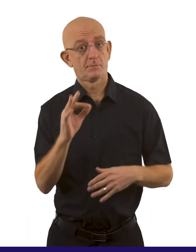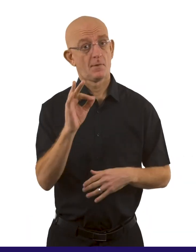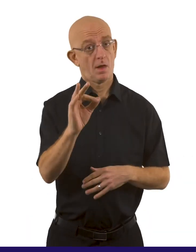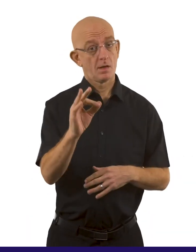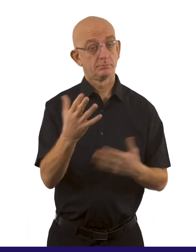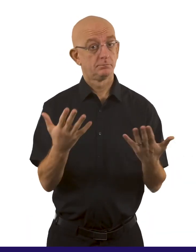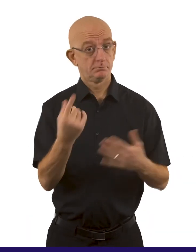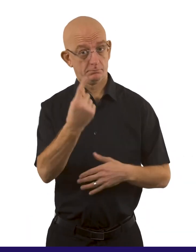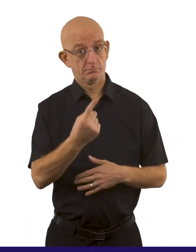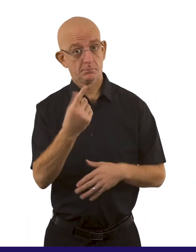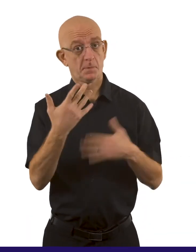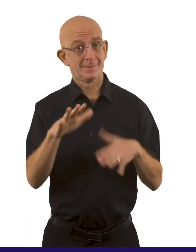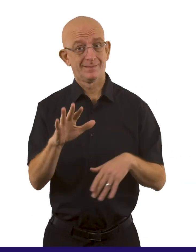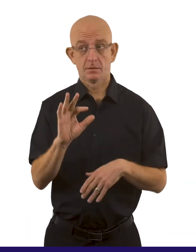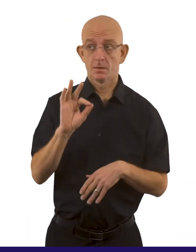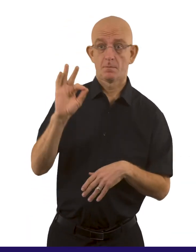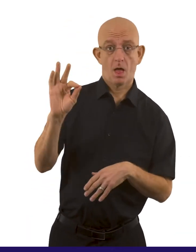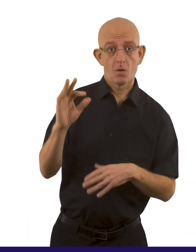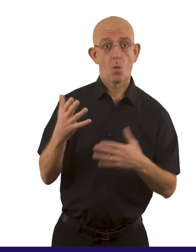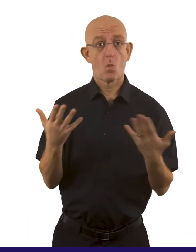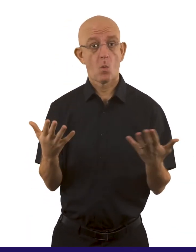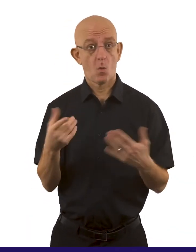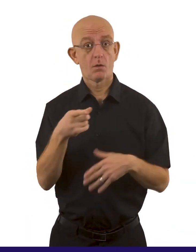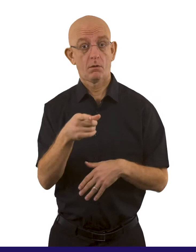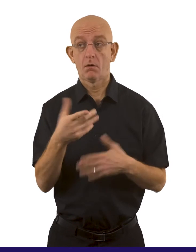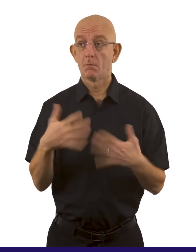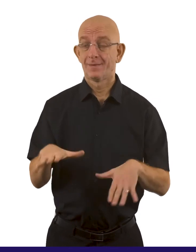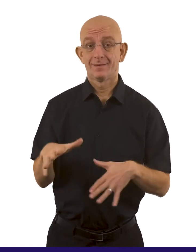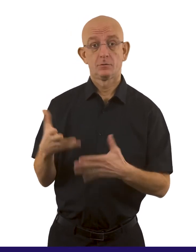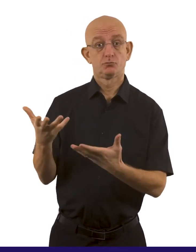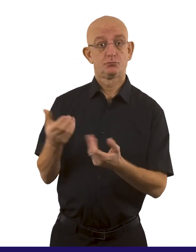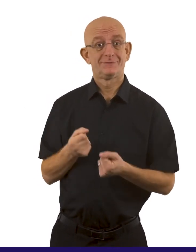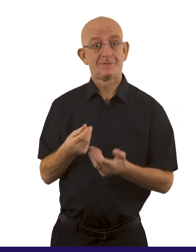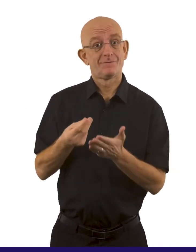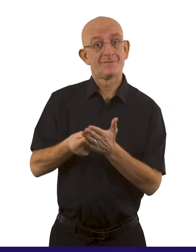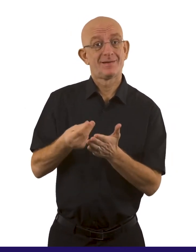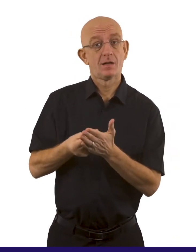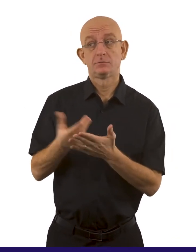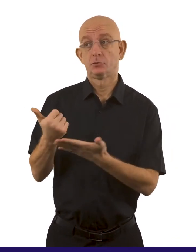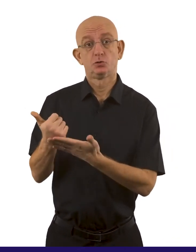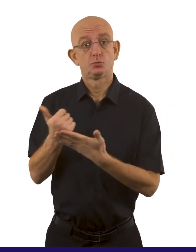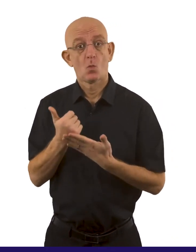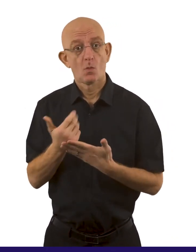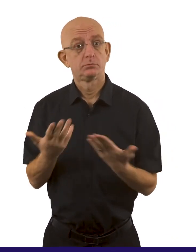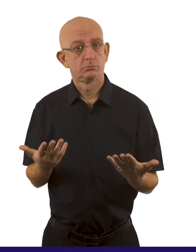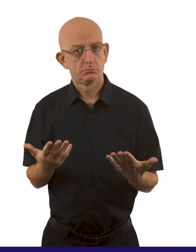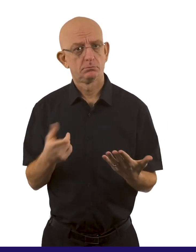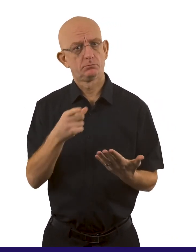Question 30. If you have applied for and/or received financial support, what is your experience?